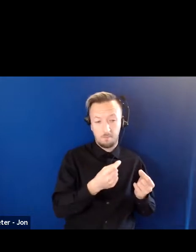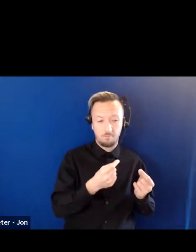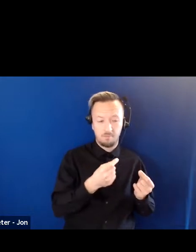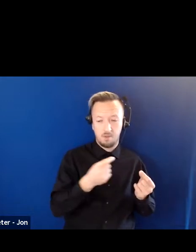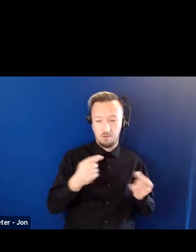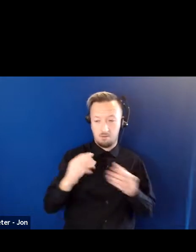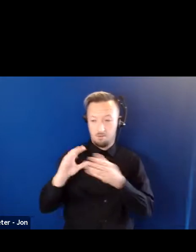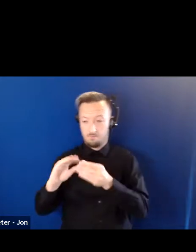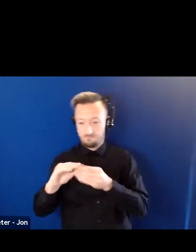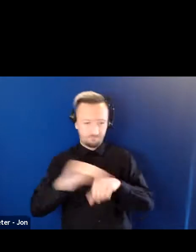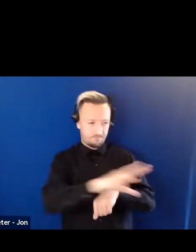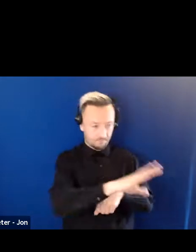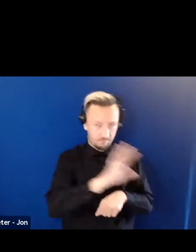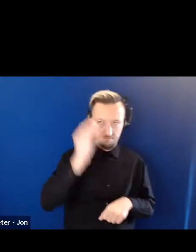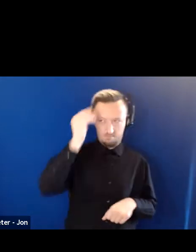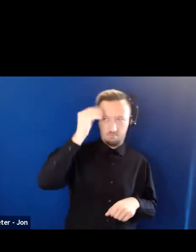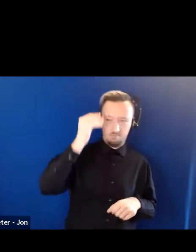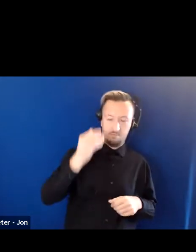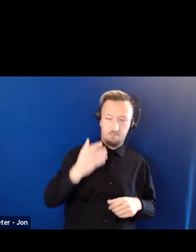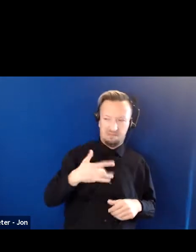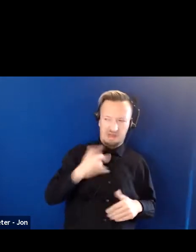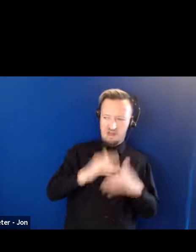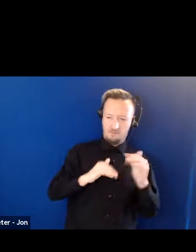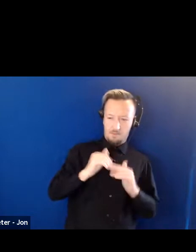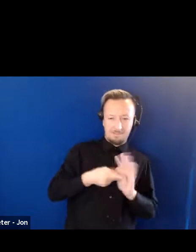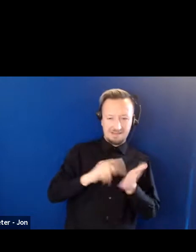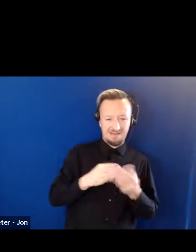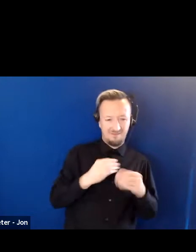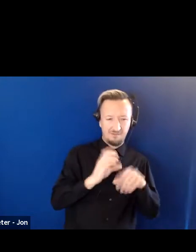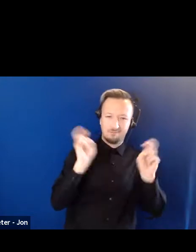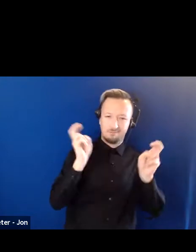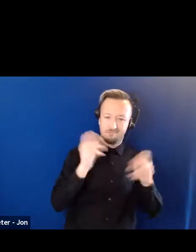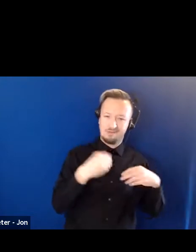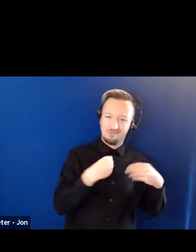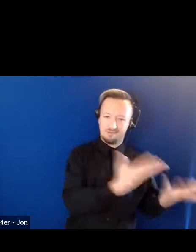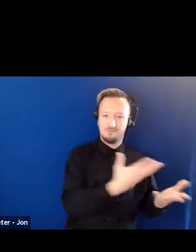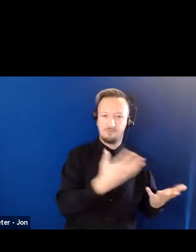We are living in a climate right now that it's almost,